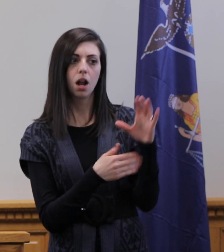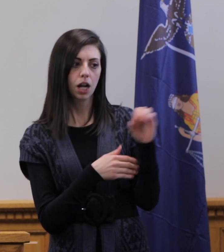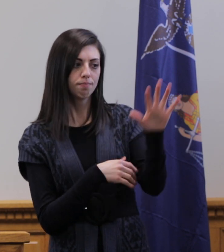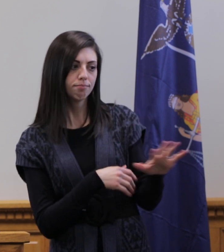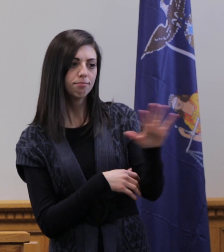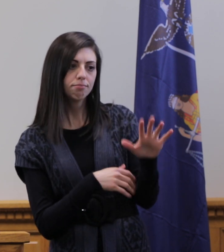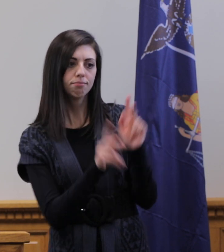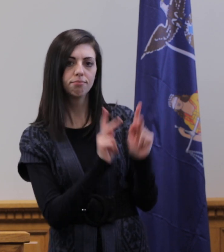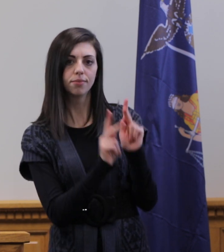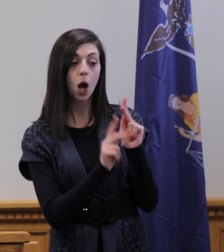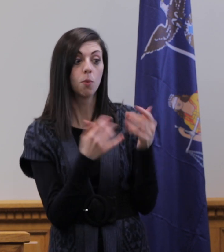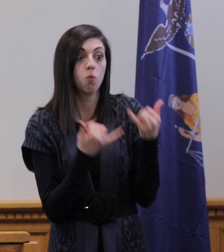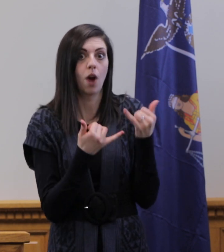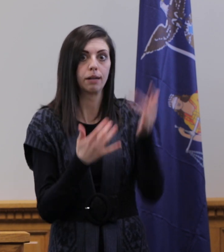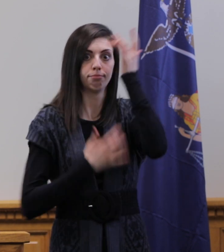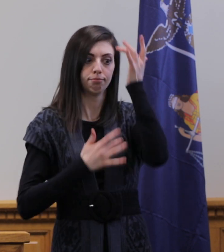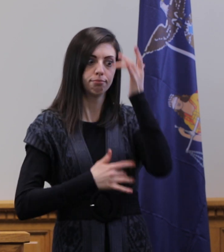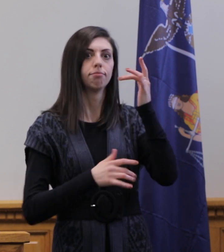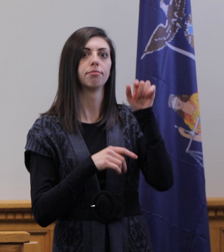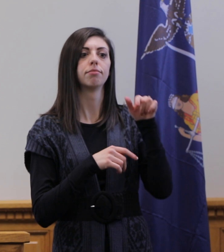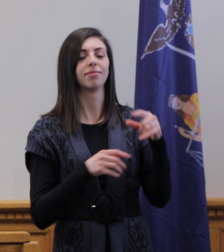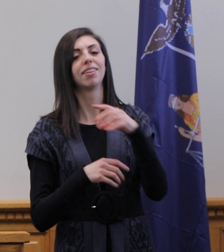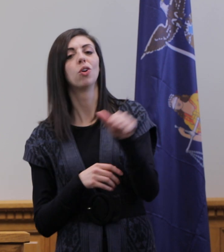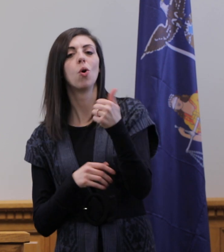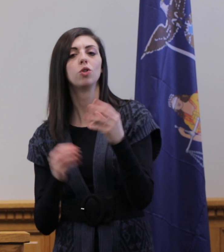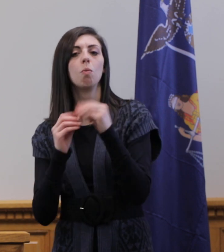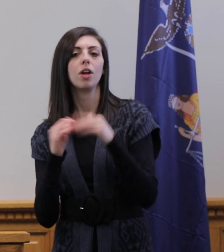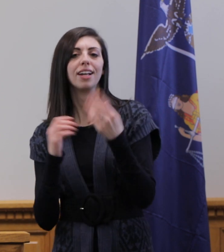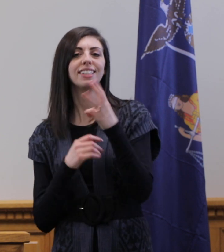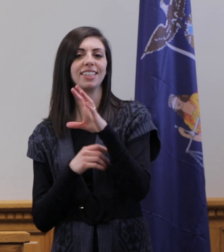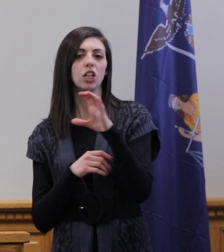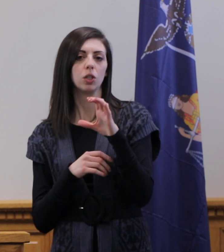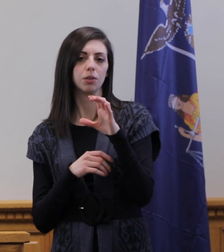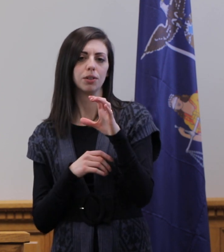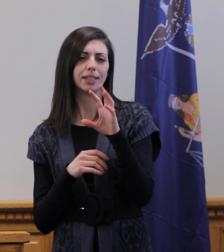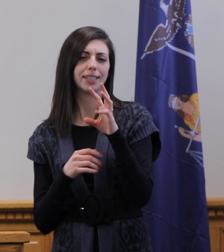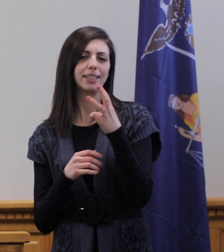with active COVID virus, and more than 1,500 residents are in